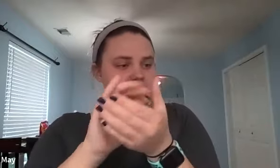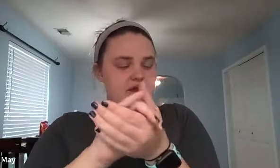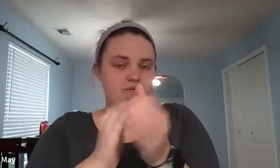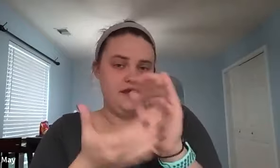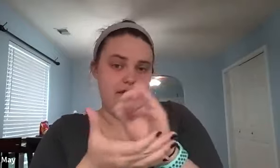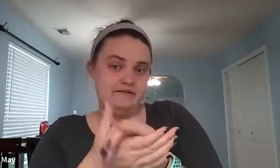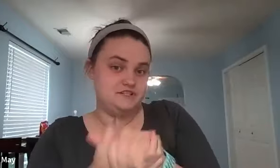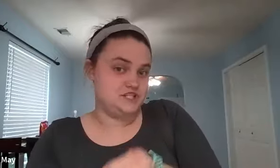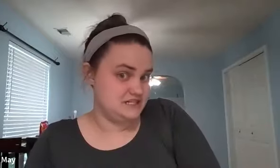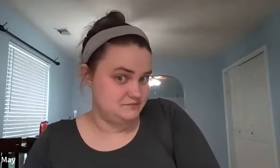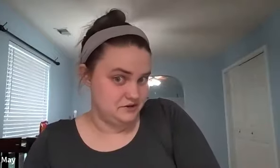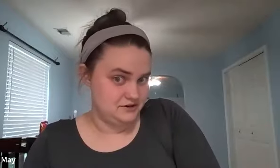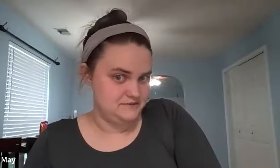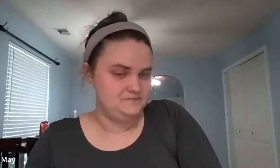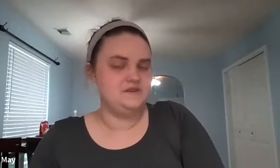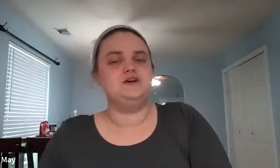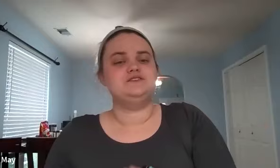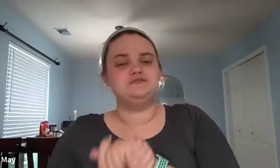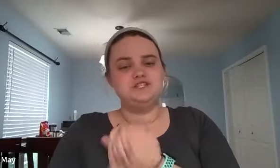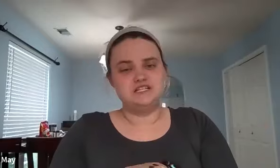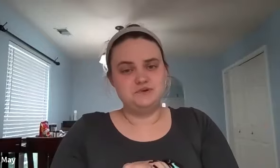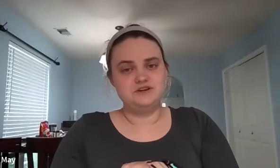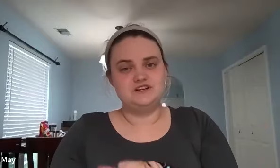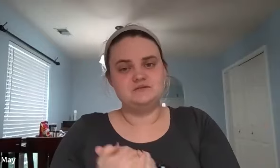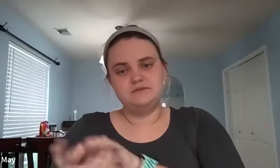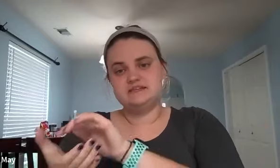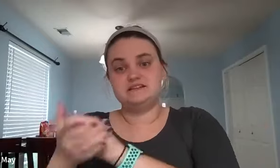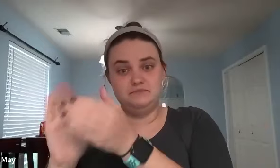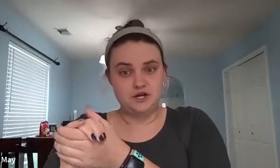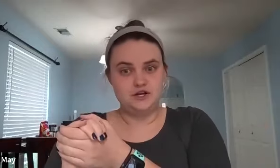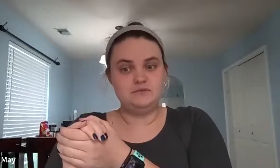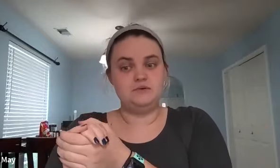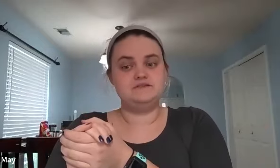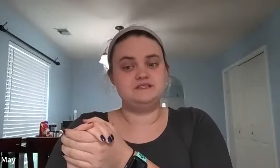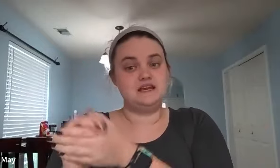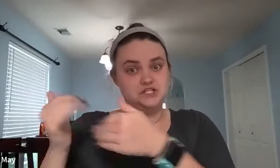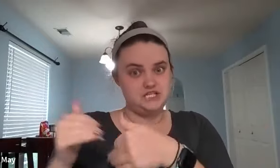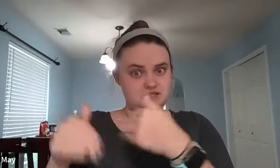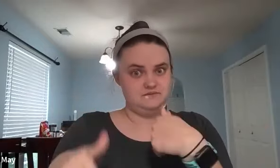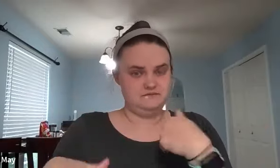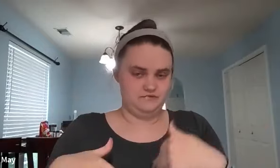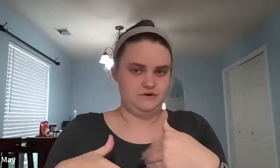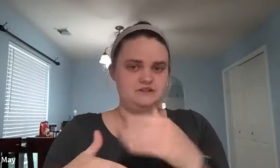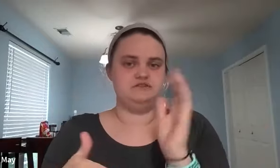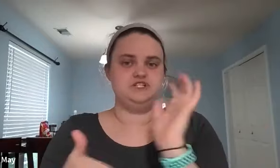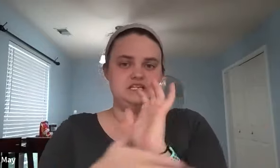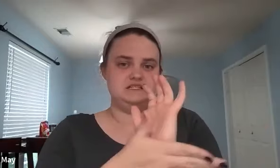Then we have cheeseburger. So cheeseburger is going to be basically burger, but with the sign cheese for it. So cheese